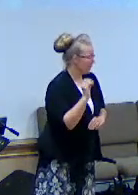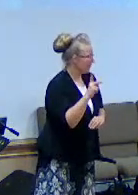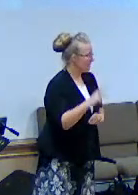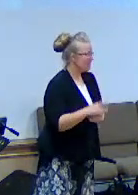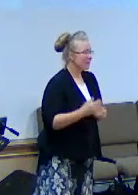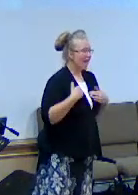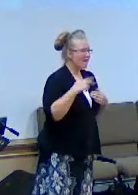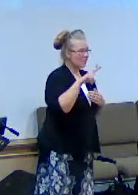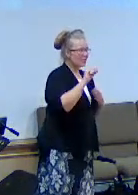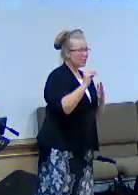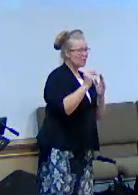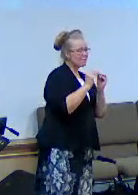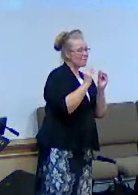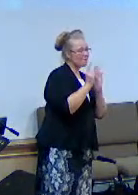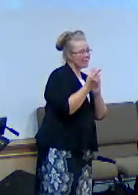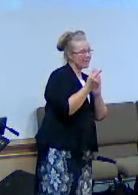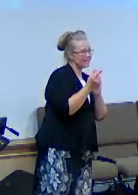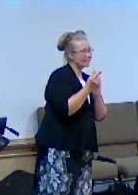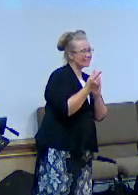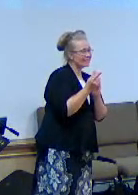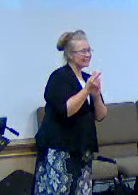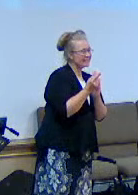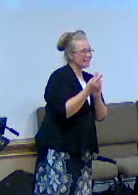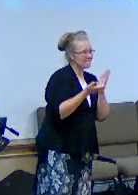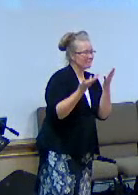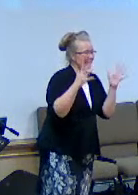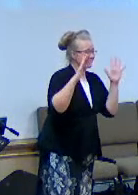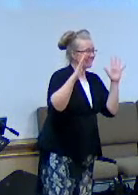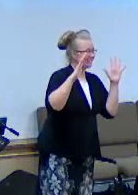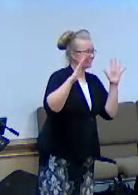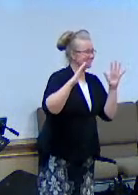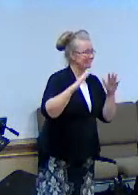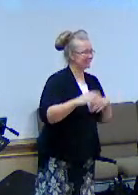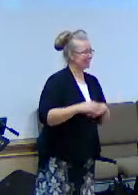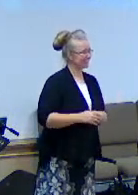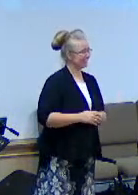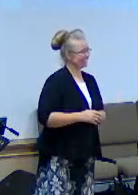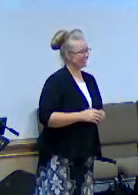got 30 more minutes. Amen. We'll get out of your hair.